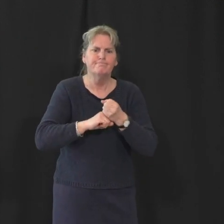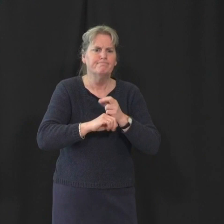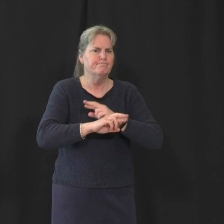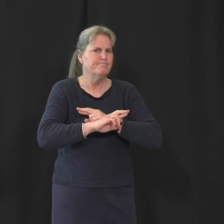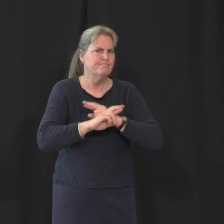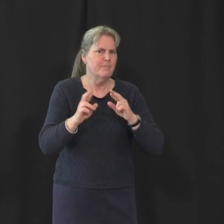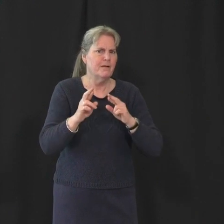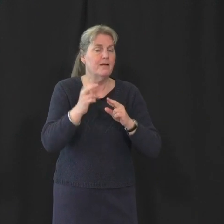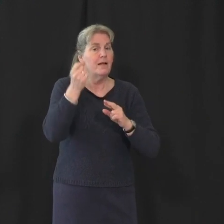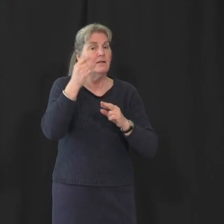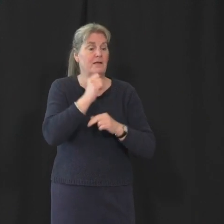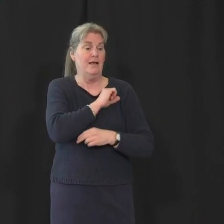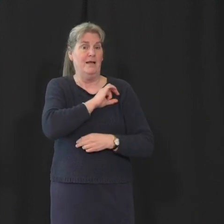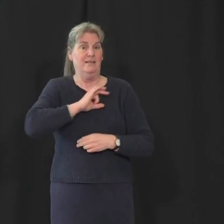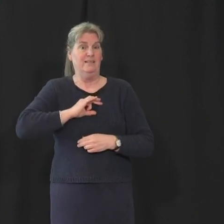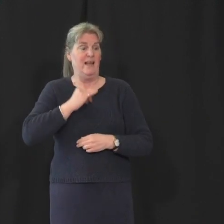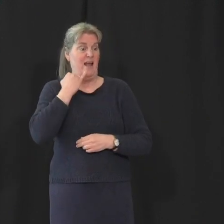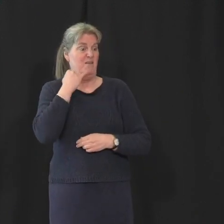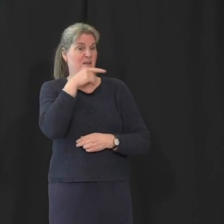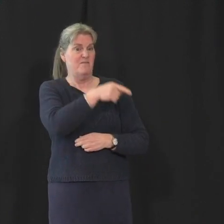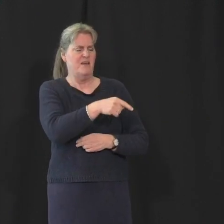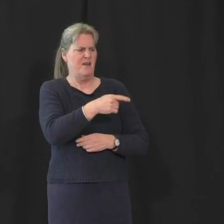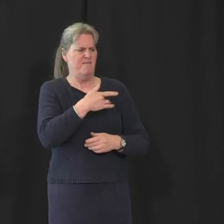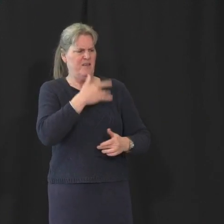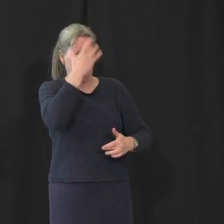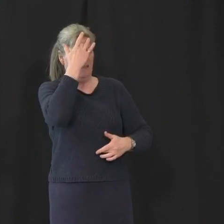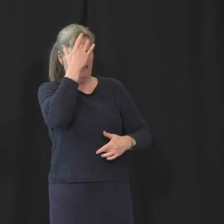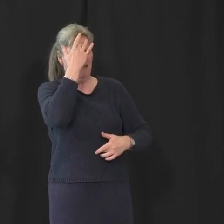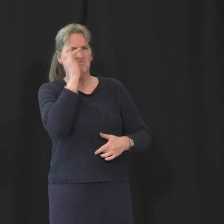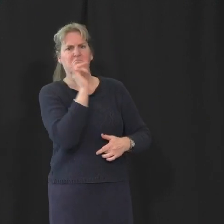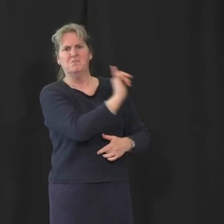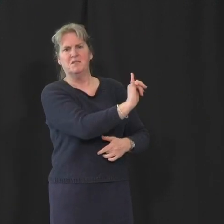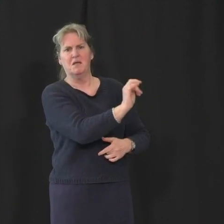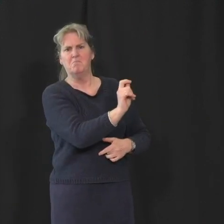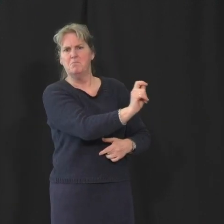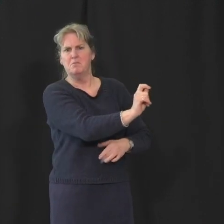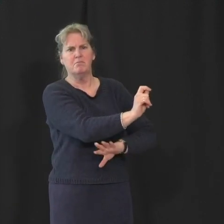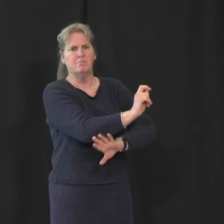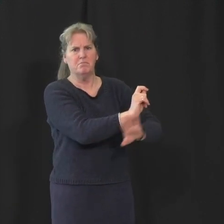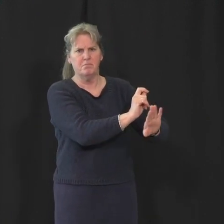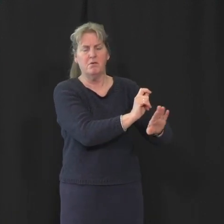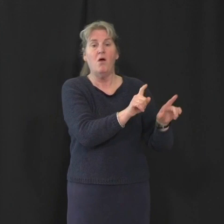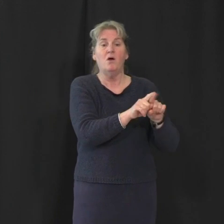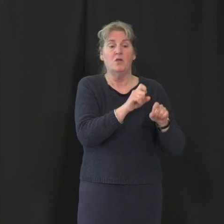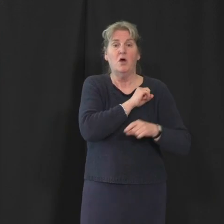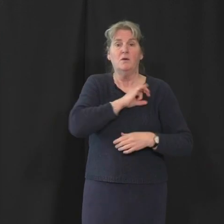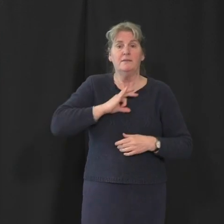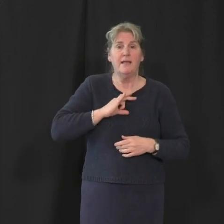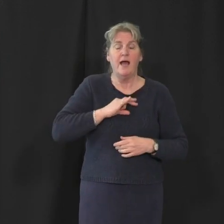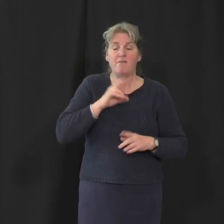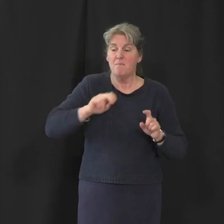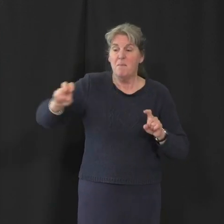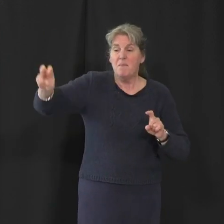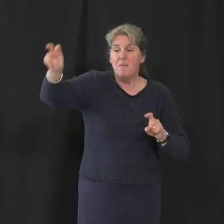are required to stay home if they're feeling sick, and staff movement between facilities is very